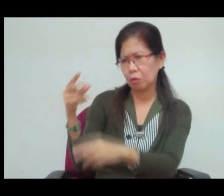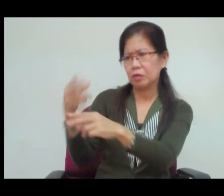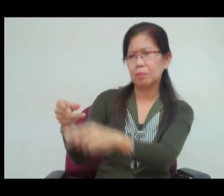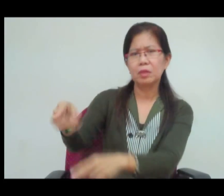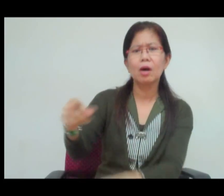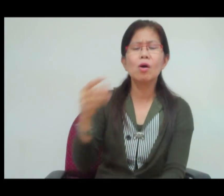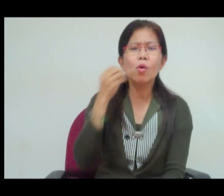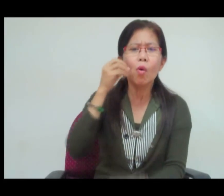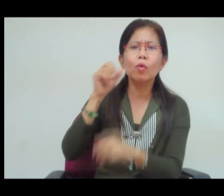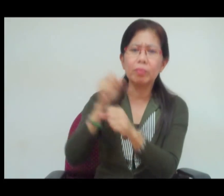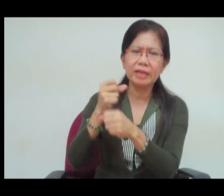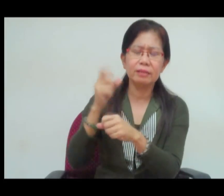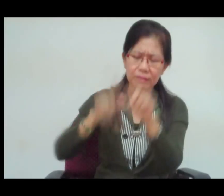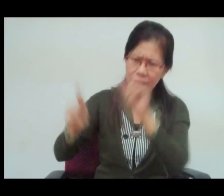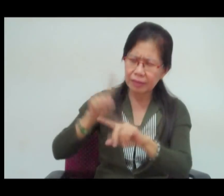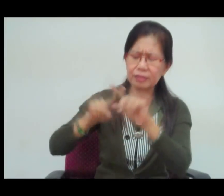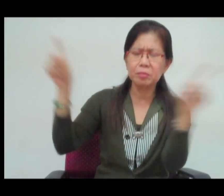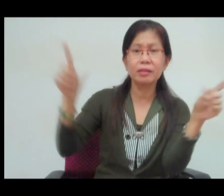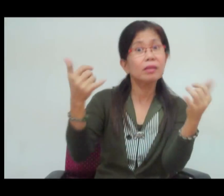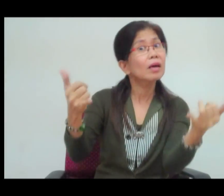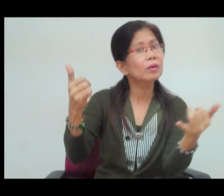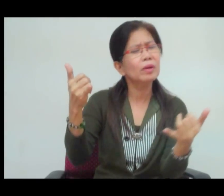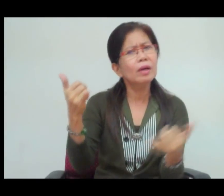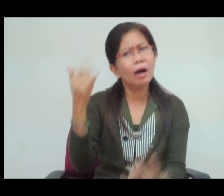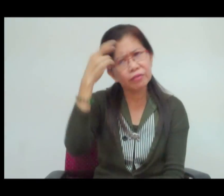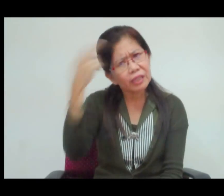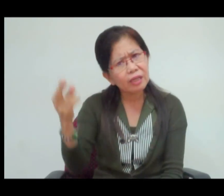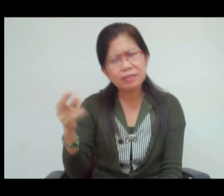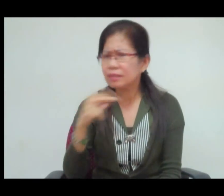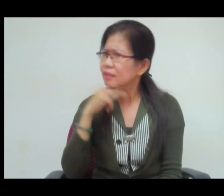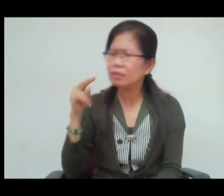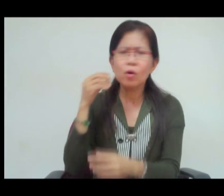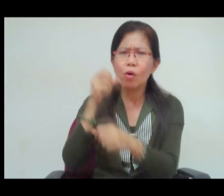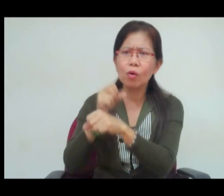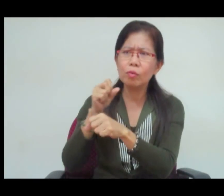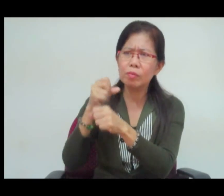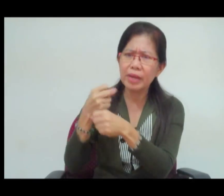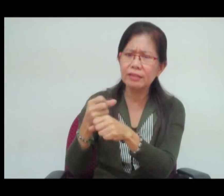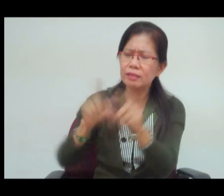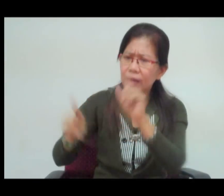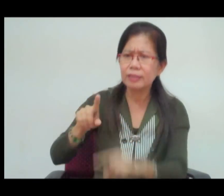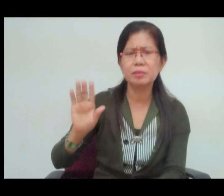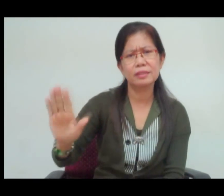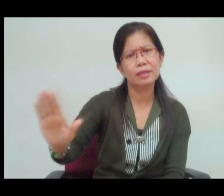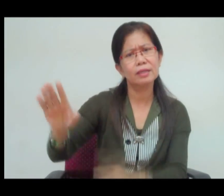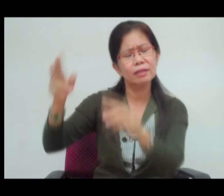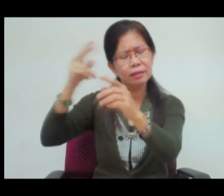them homemade signs, but now I realized that's not homemade signs, but they're